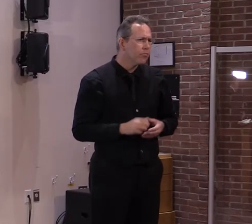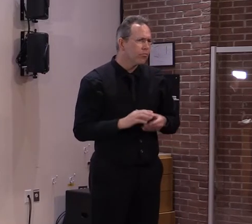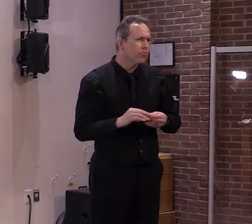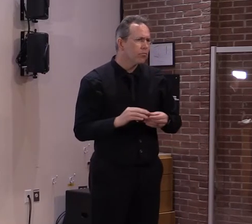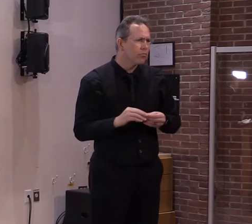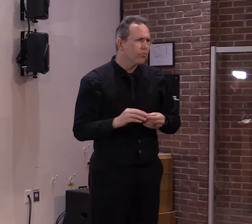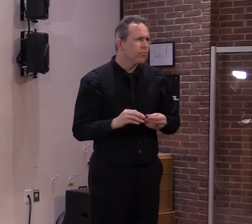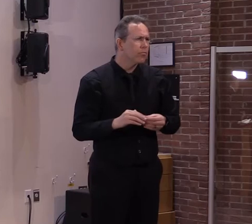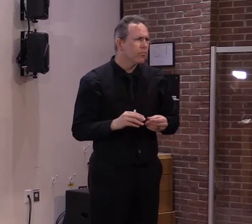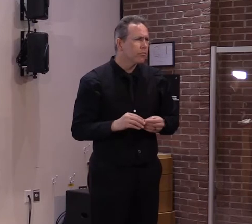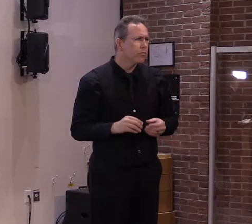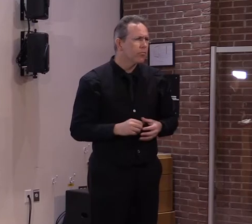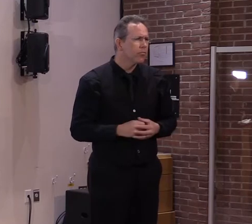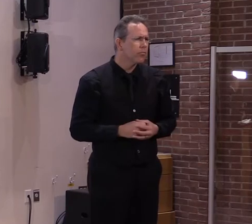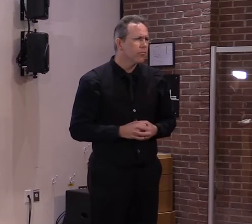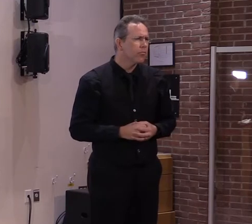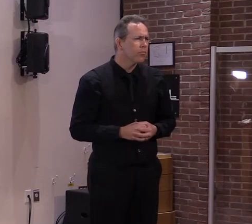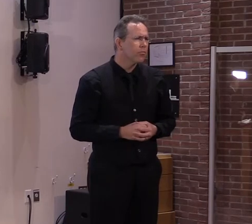meetings,